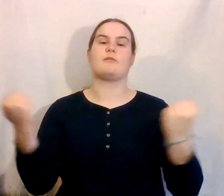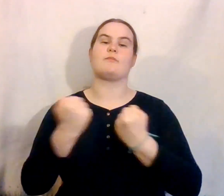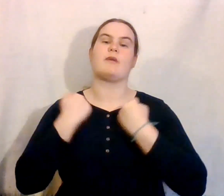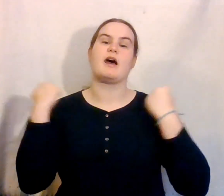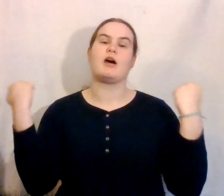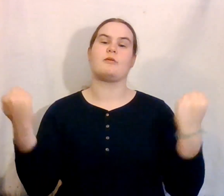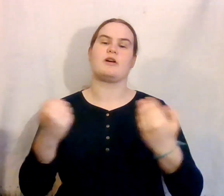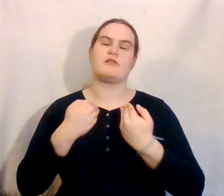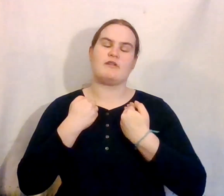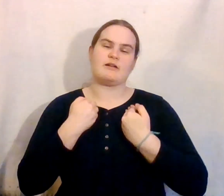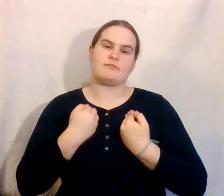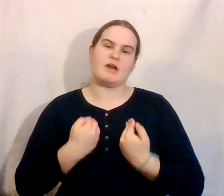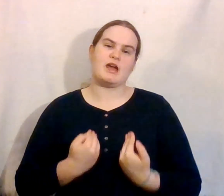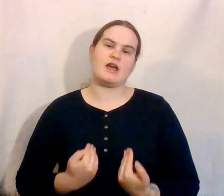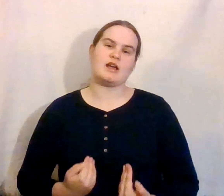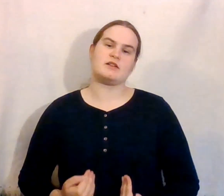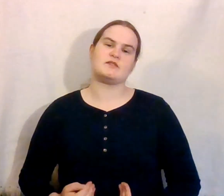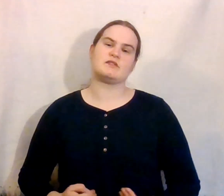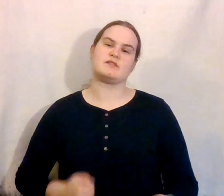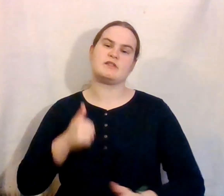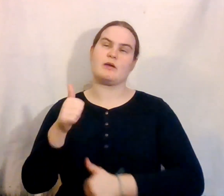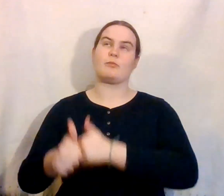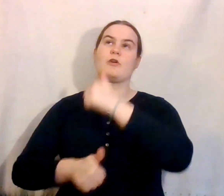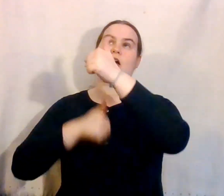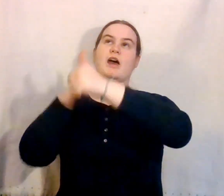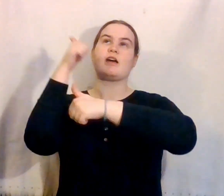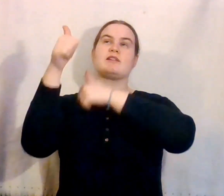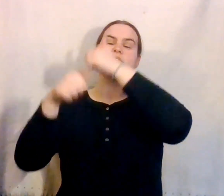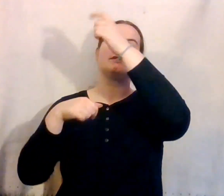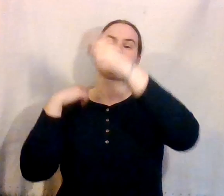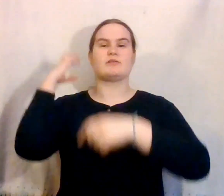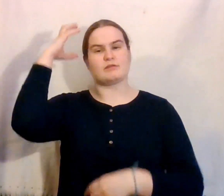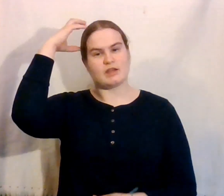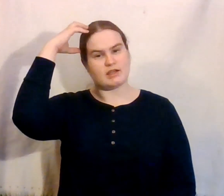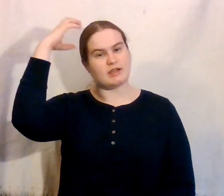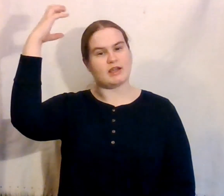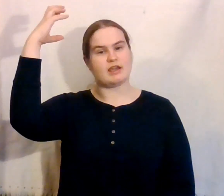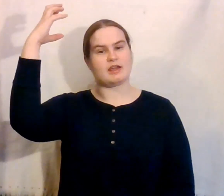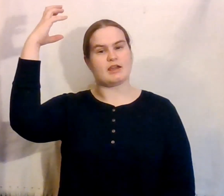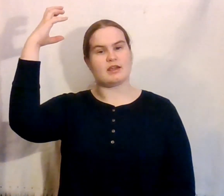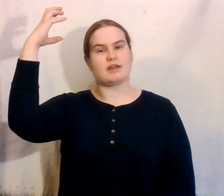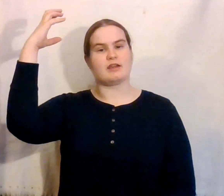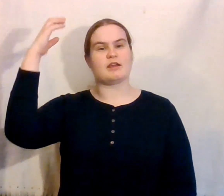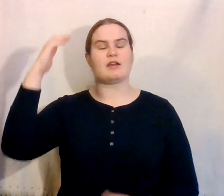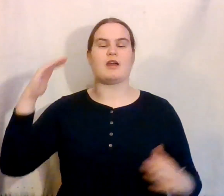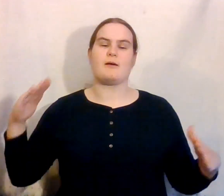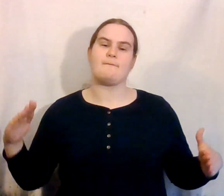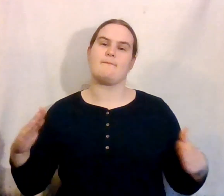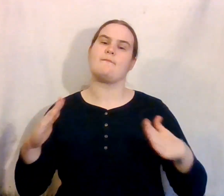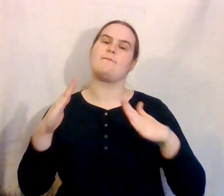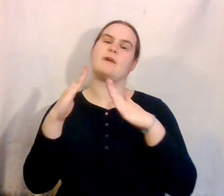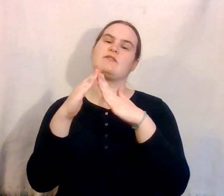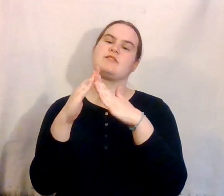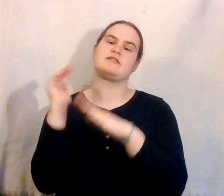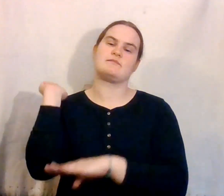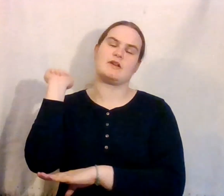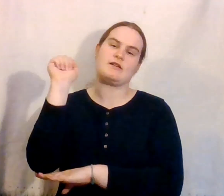Power and mesty praise to the king Mountain fell